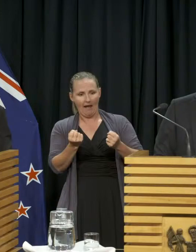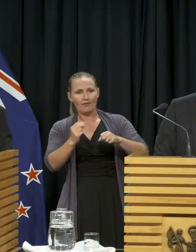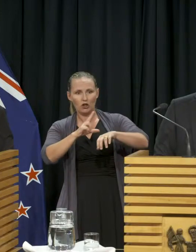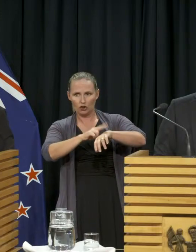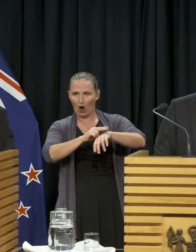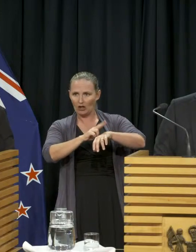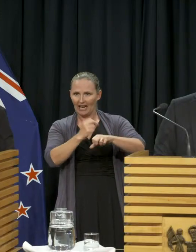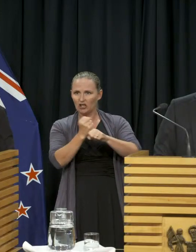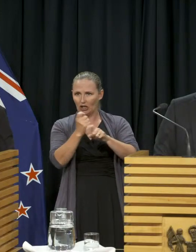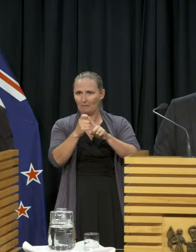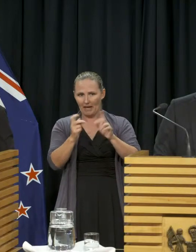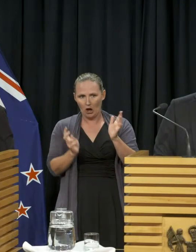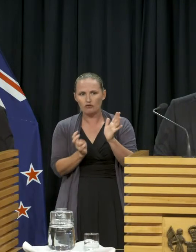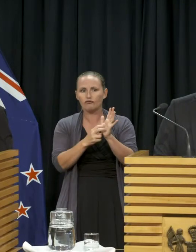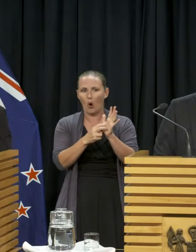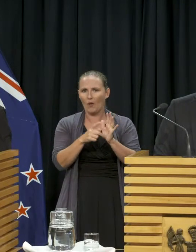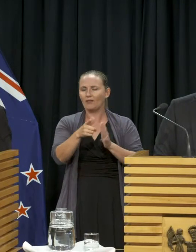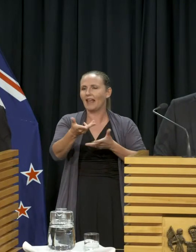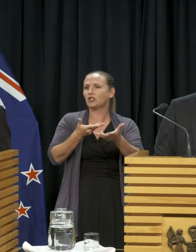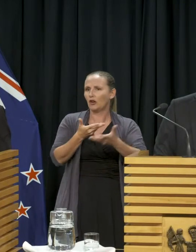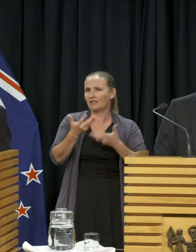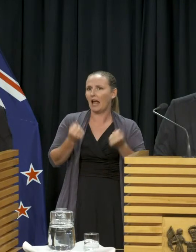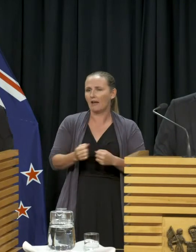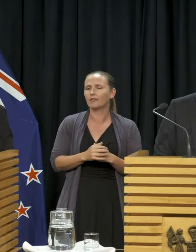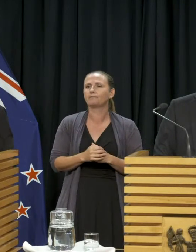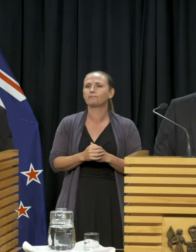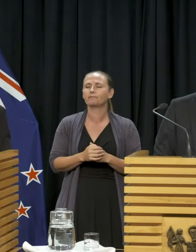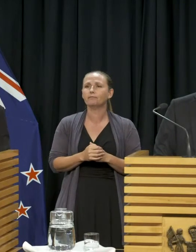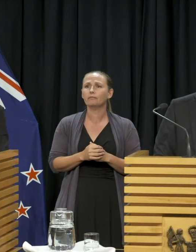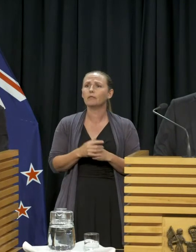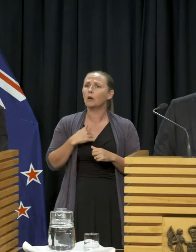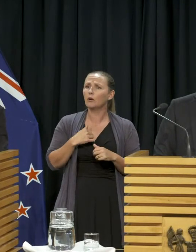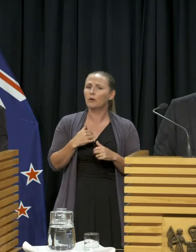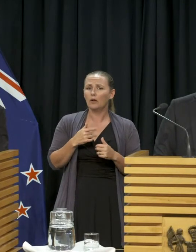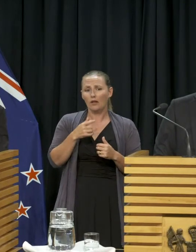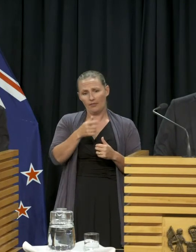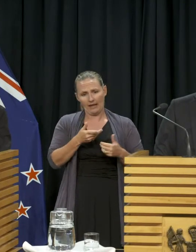is provided. It's provided over 9,000